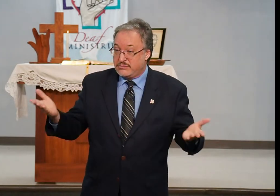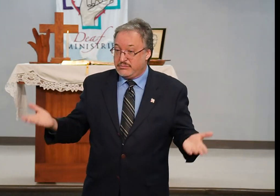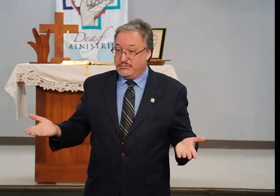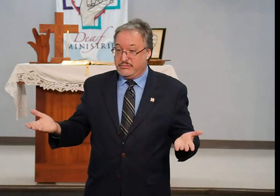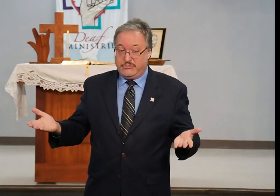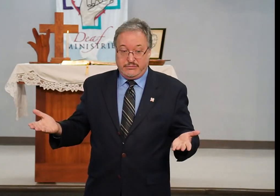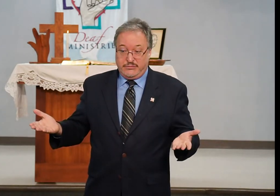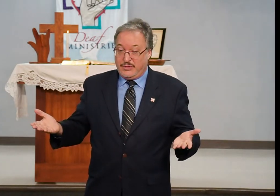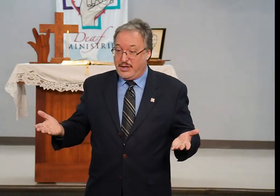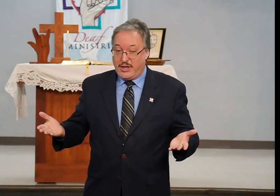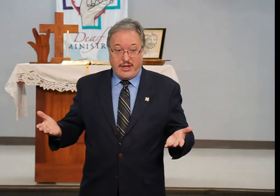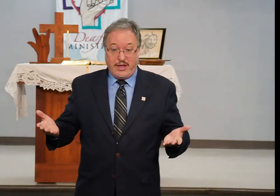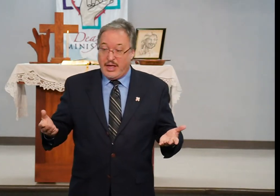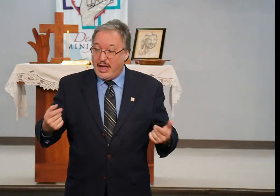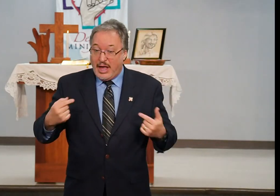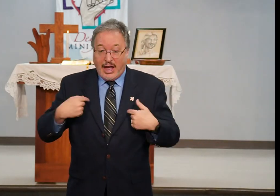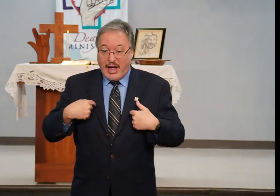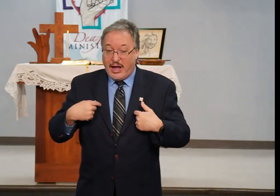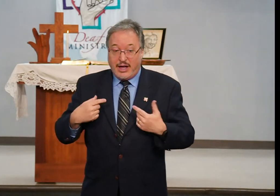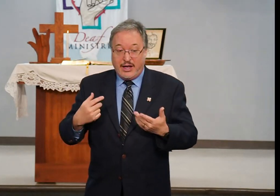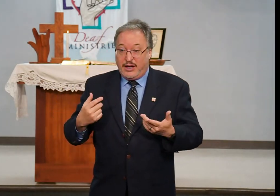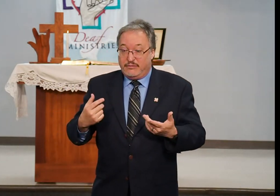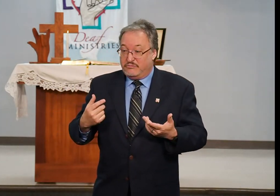said, okay, I have come into your home